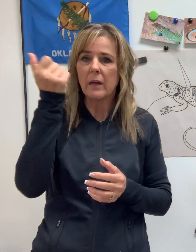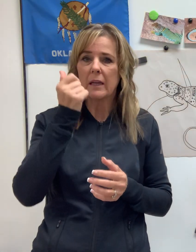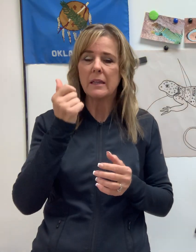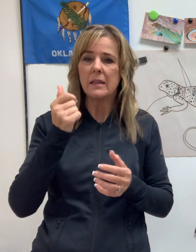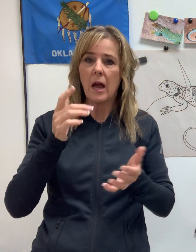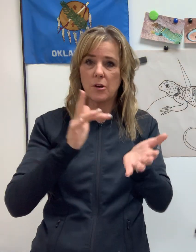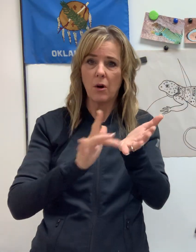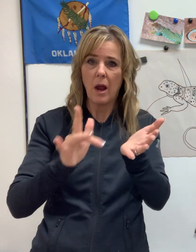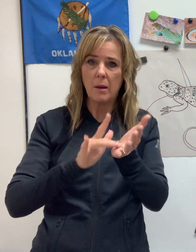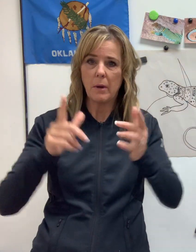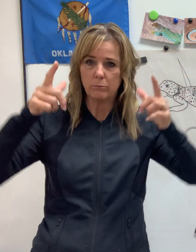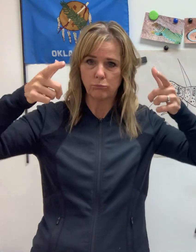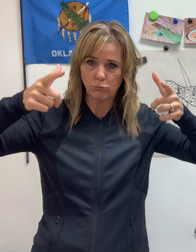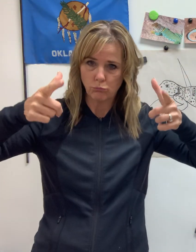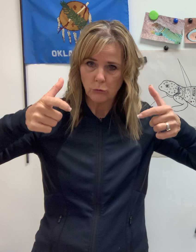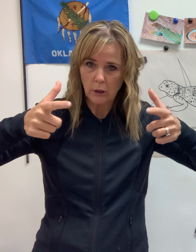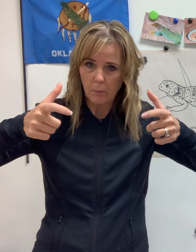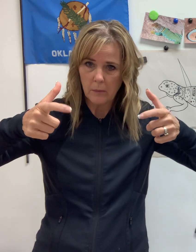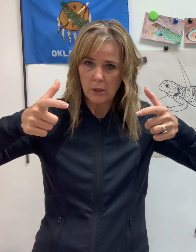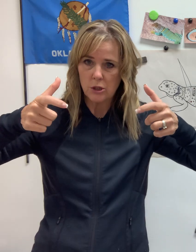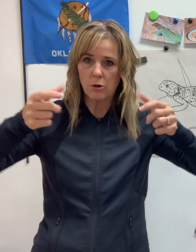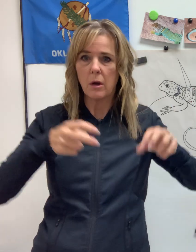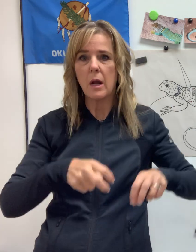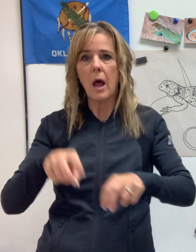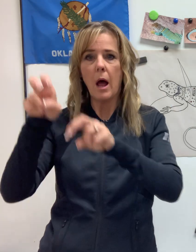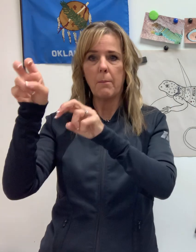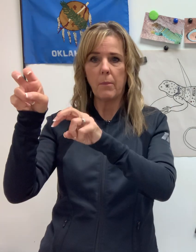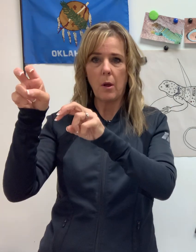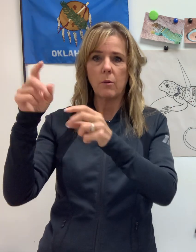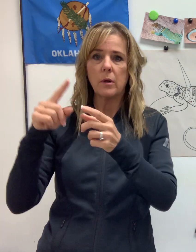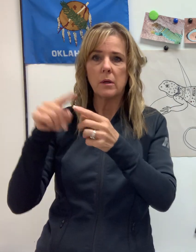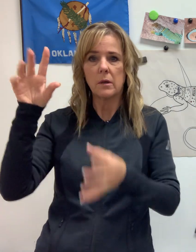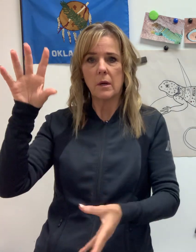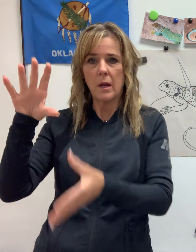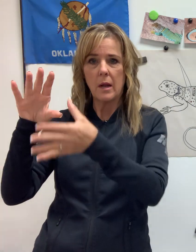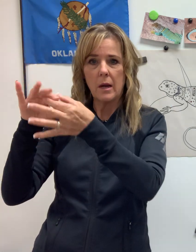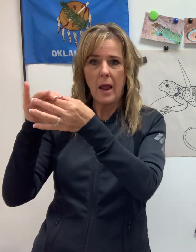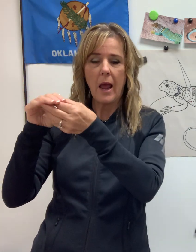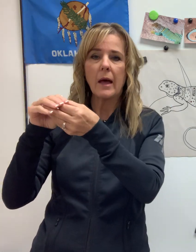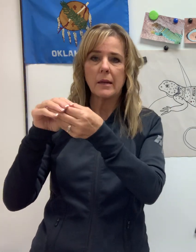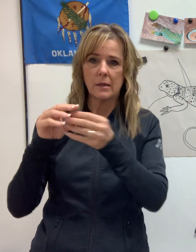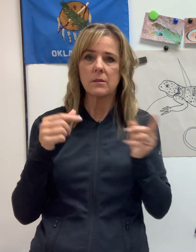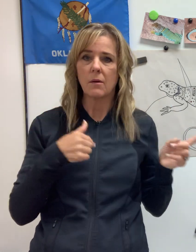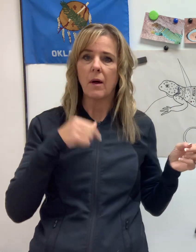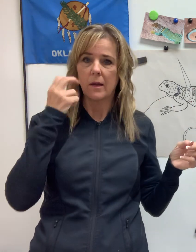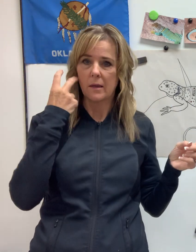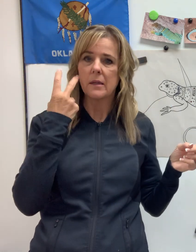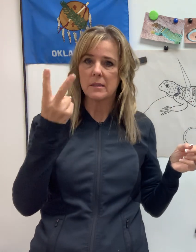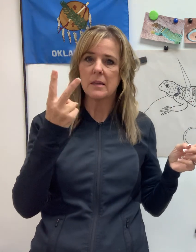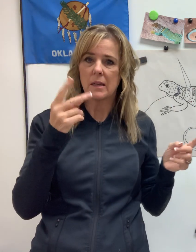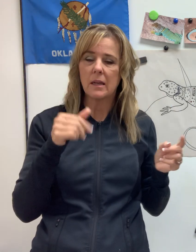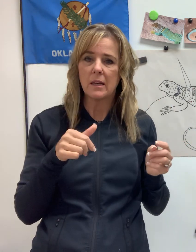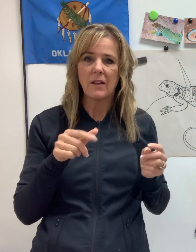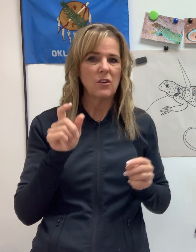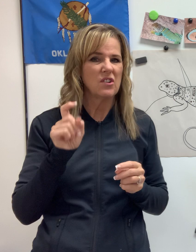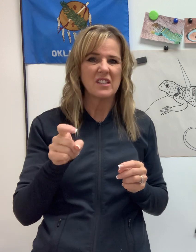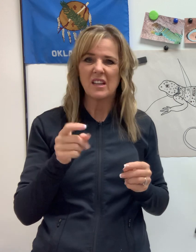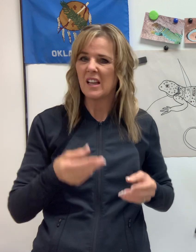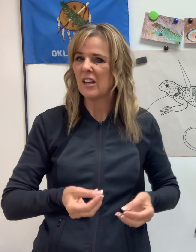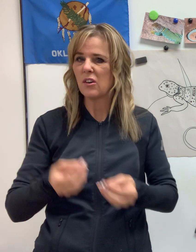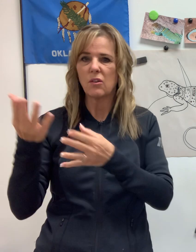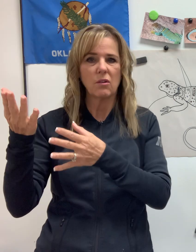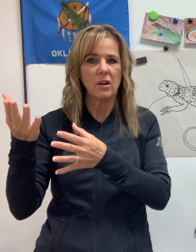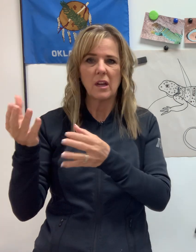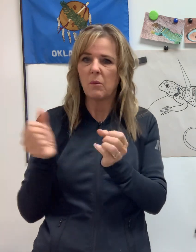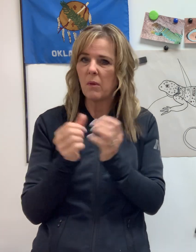take a picture of your lizard and upload it, add it to the attachments so that Miss Adams can see it. If you just click turn in